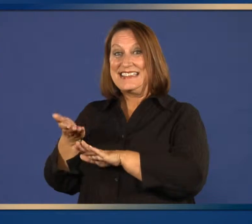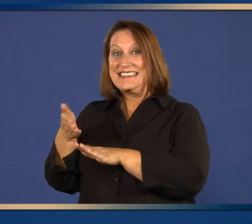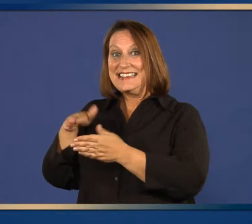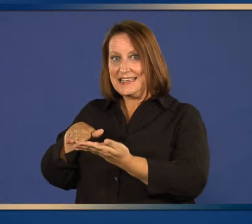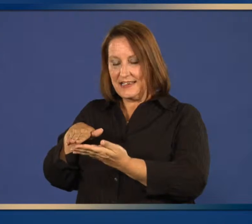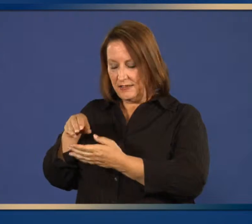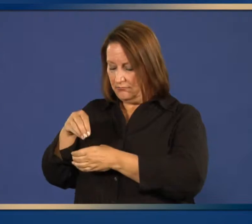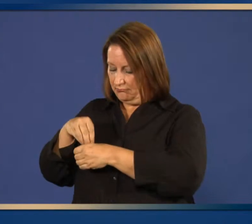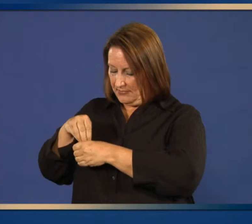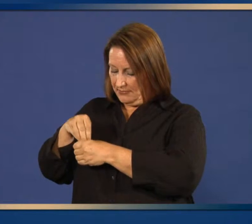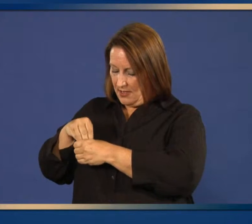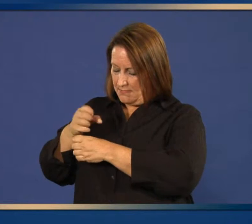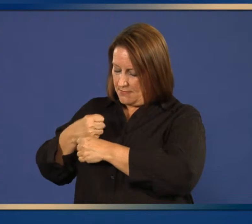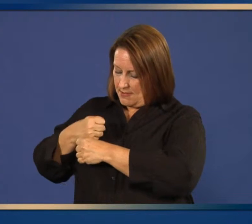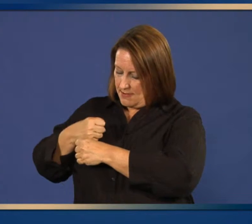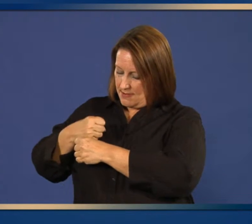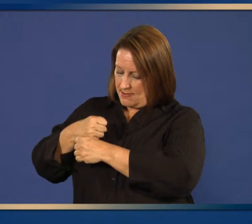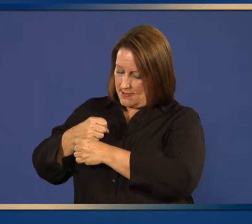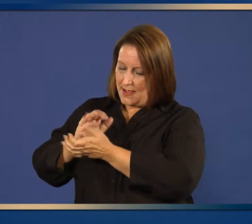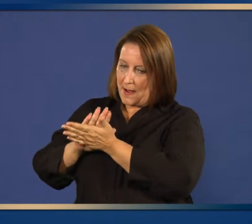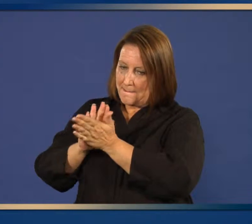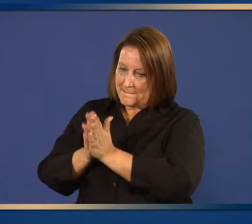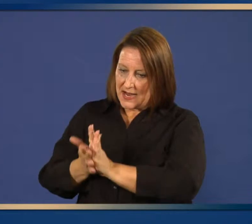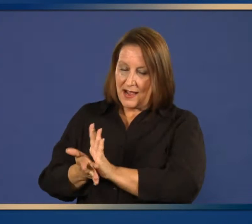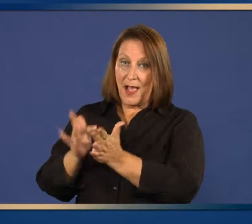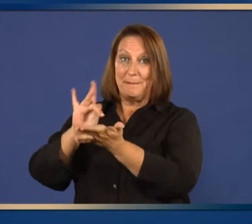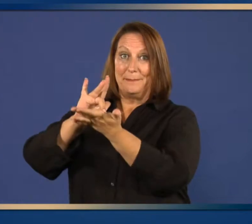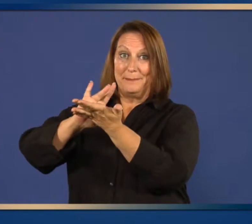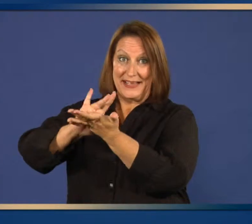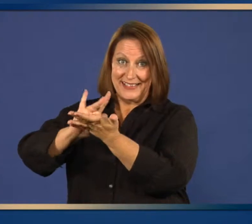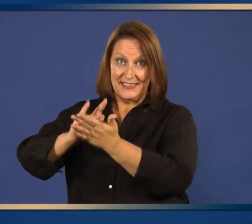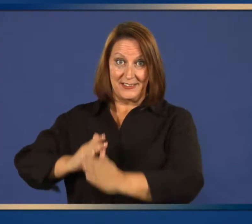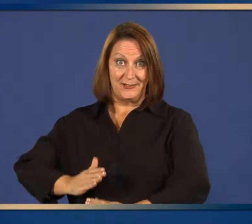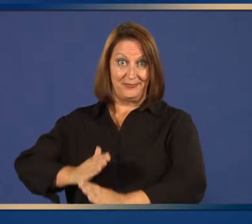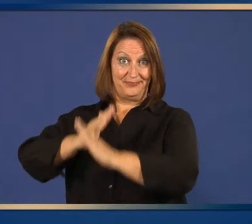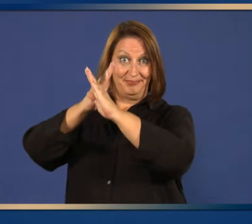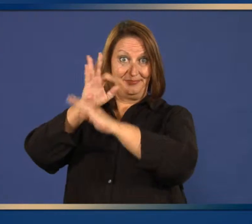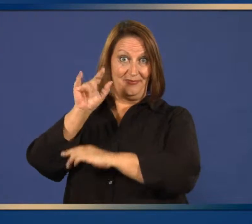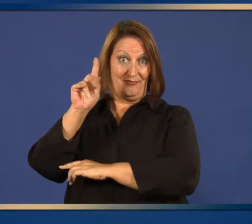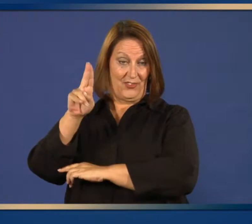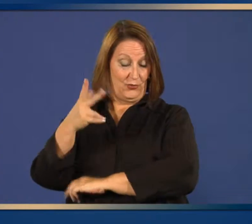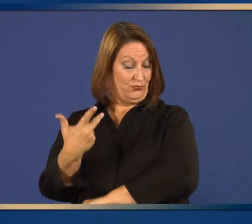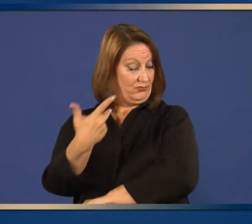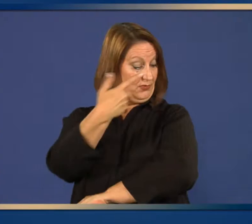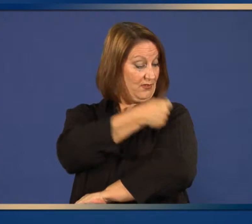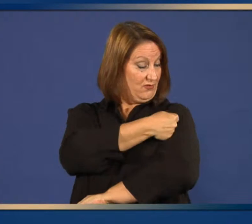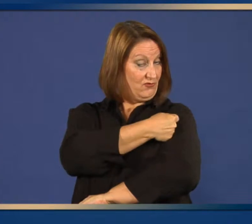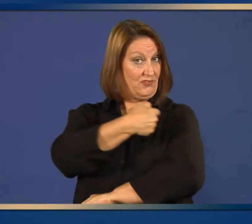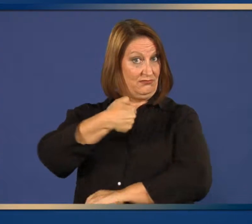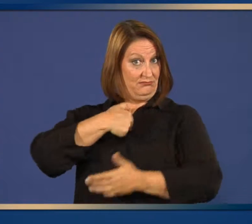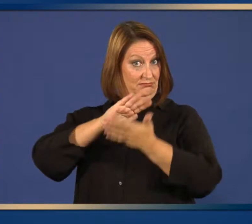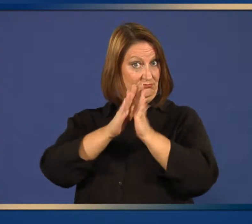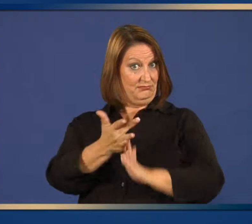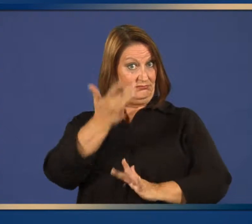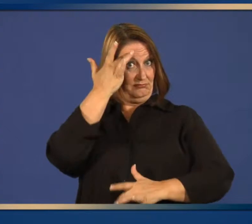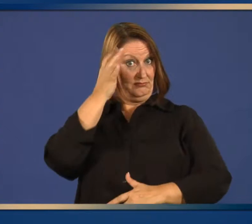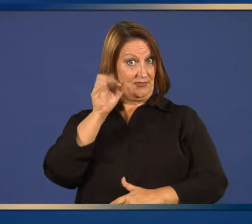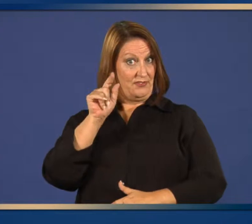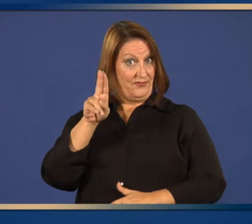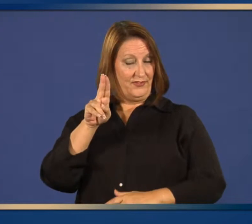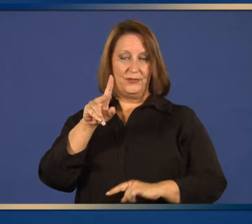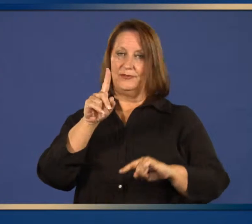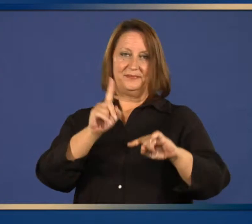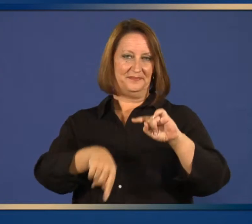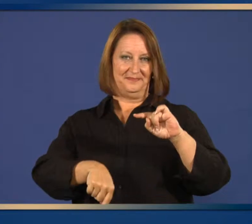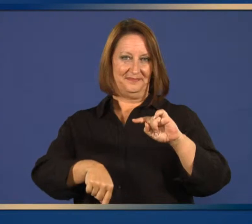in inactivated influenza vaccine have been killed, so you cannot get influenza from the